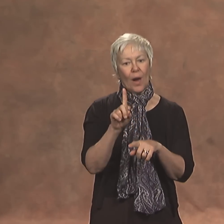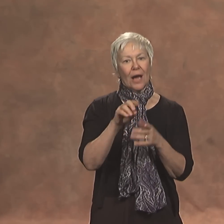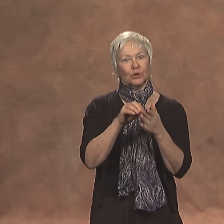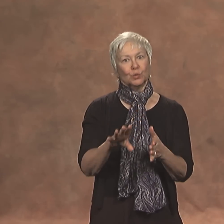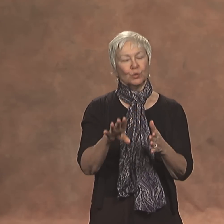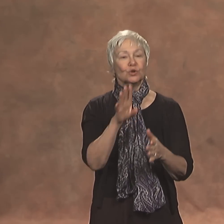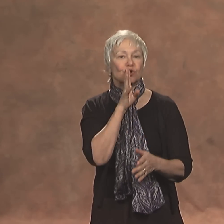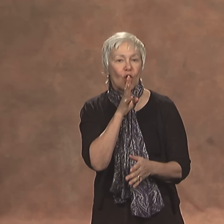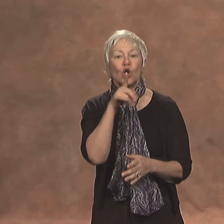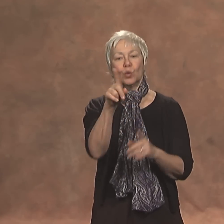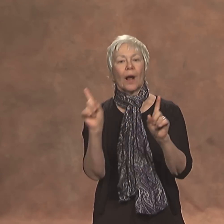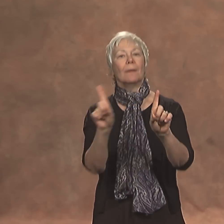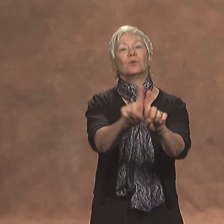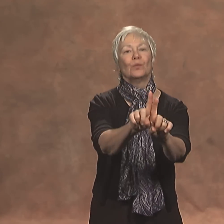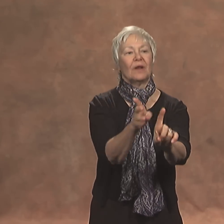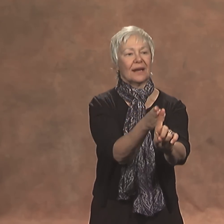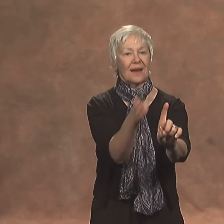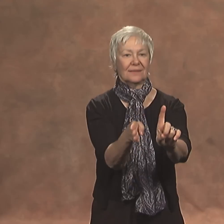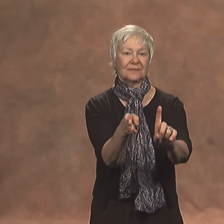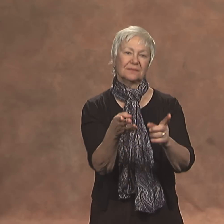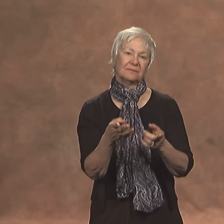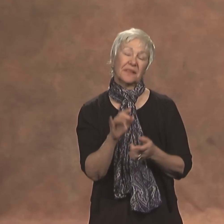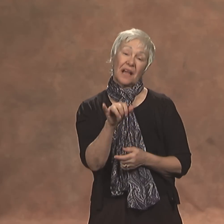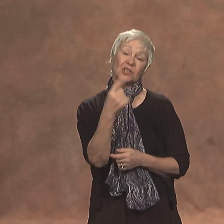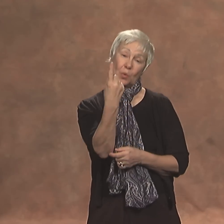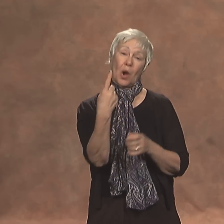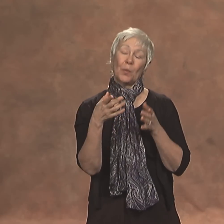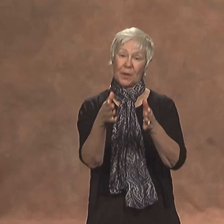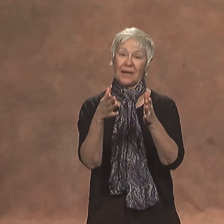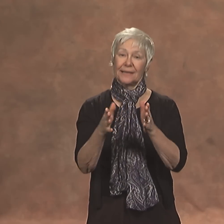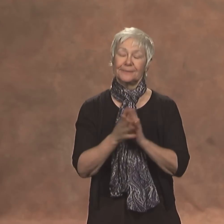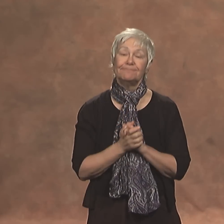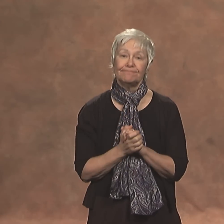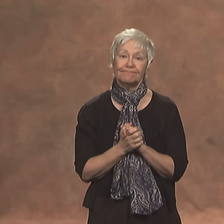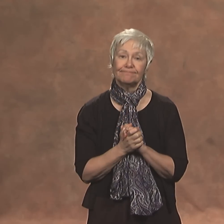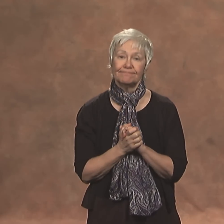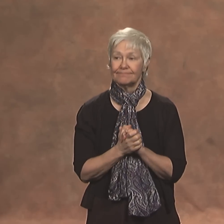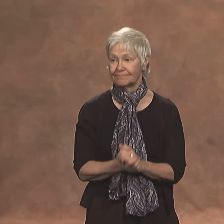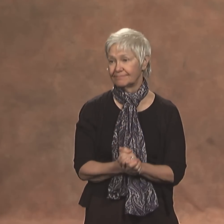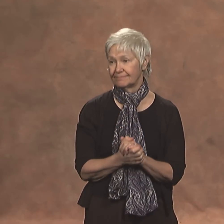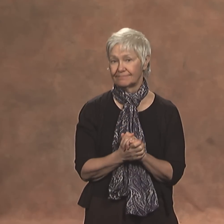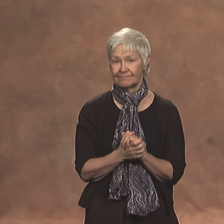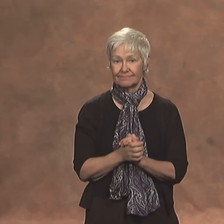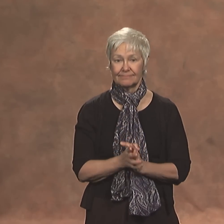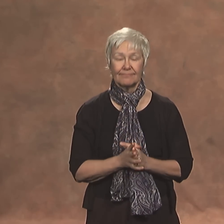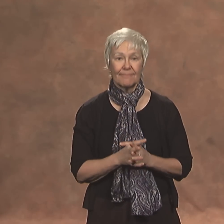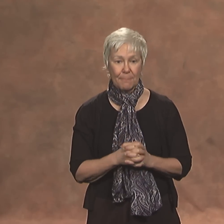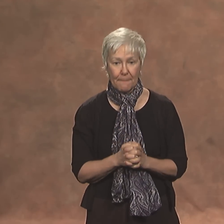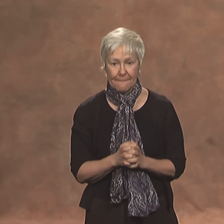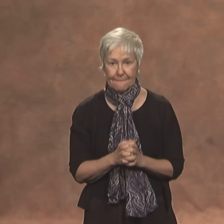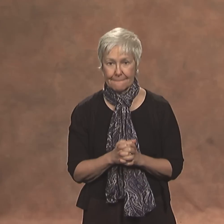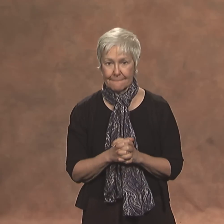giving instruction, so that the student has has you in close proximity.